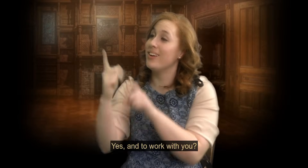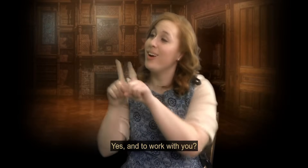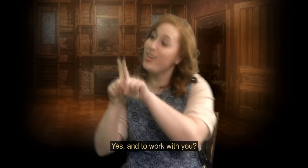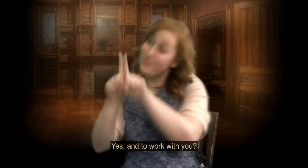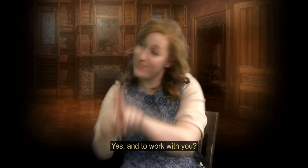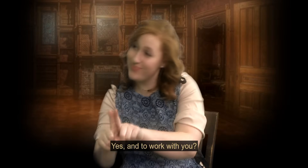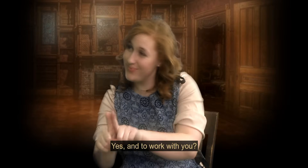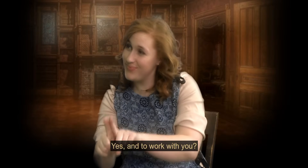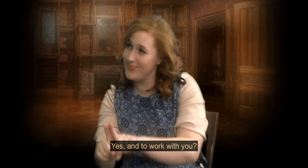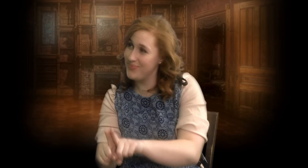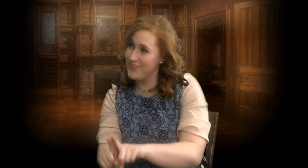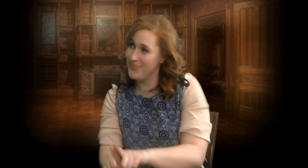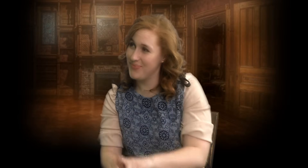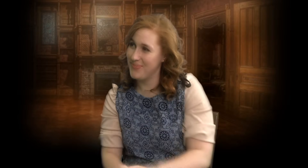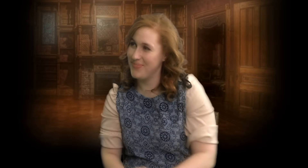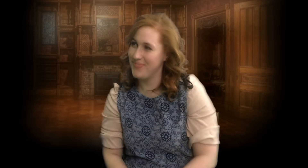Yes, and to work with you?